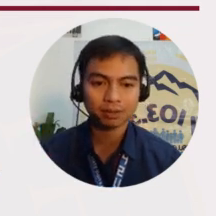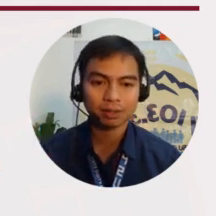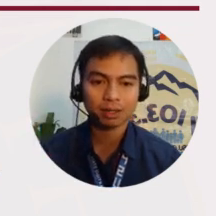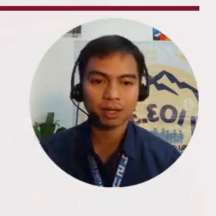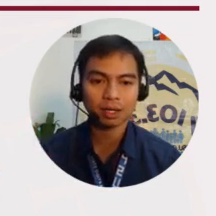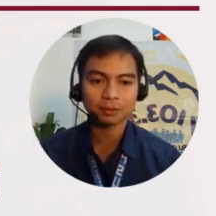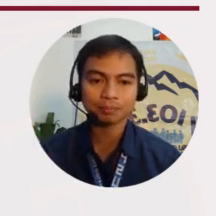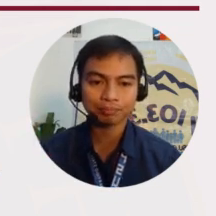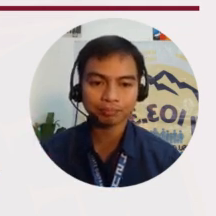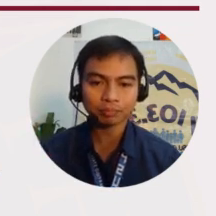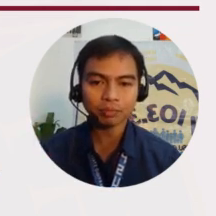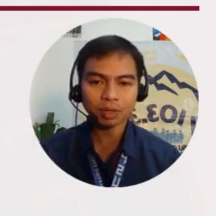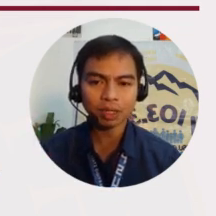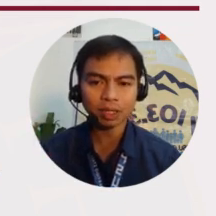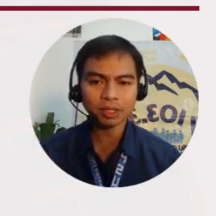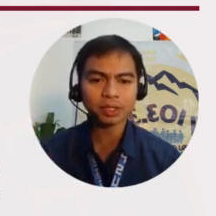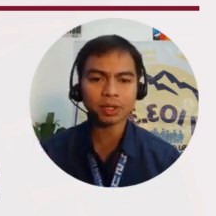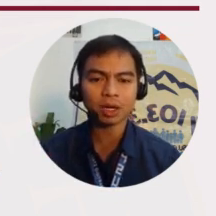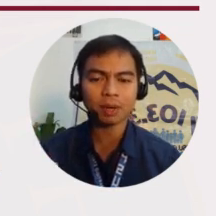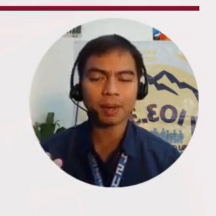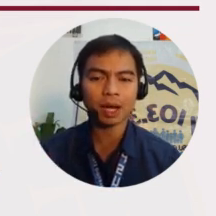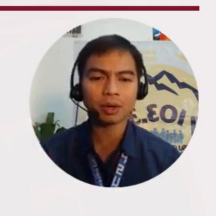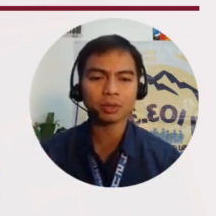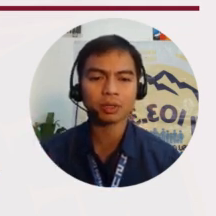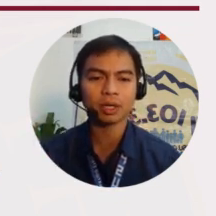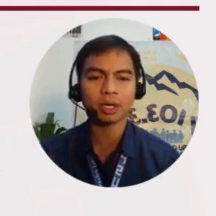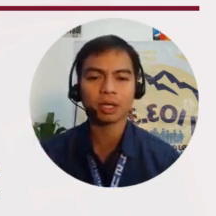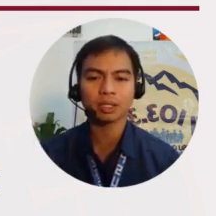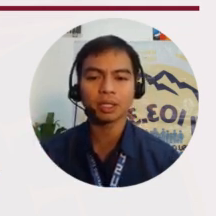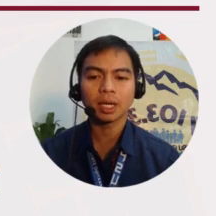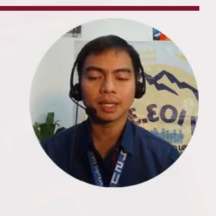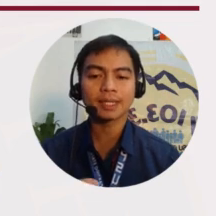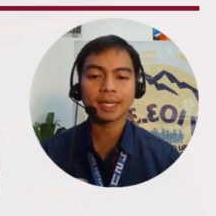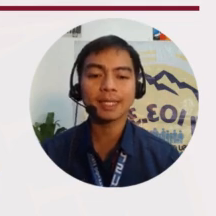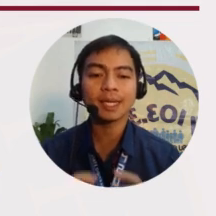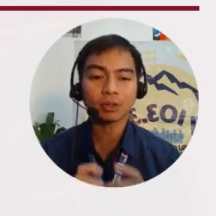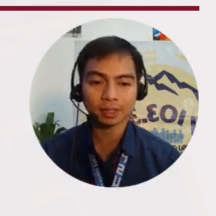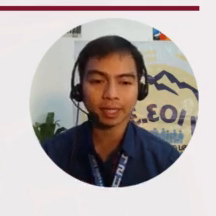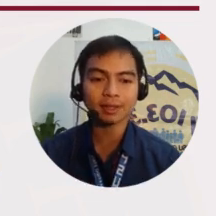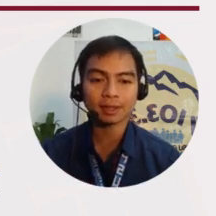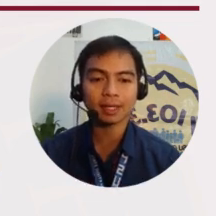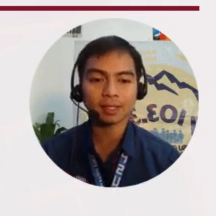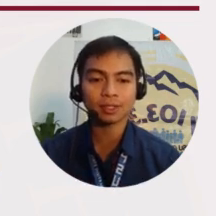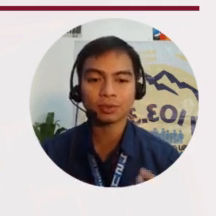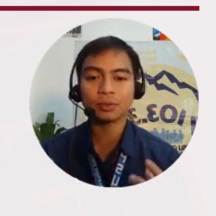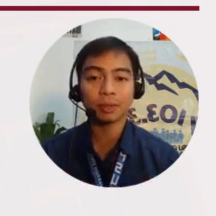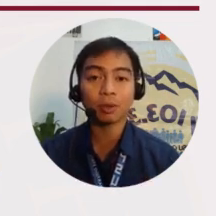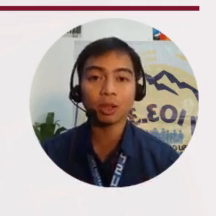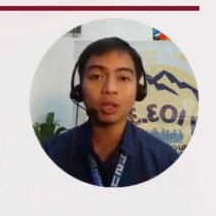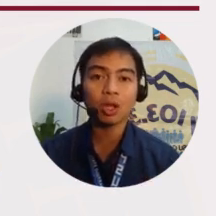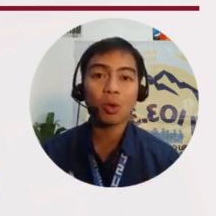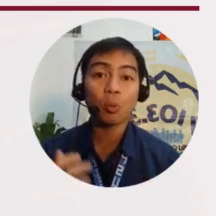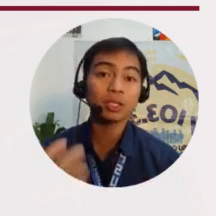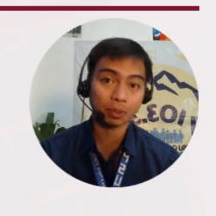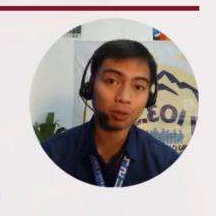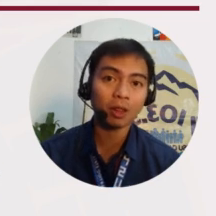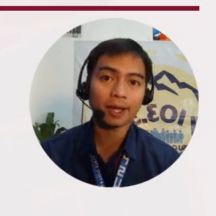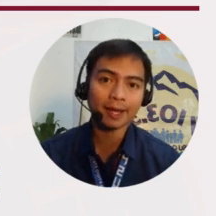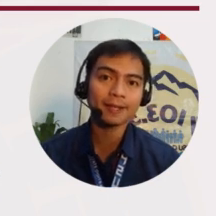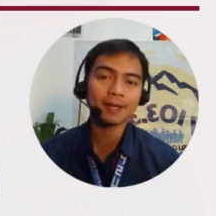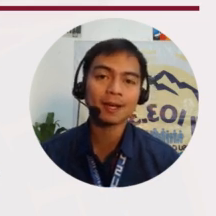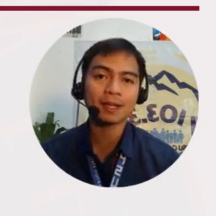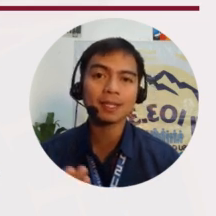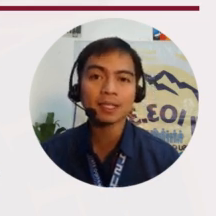text. Um, it's about designing a content that is readable,